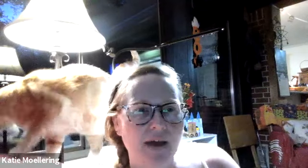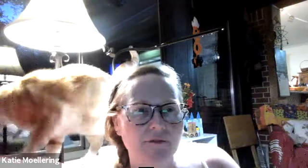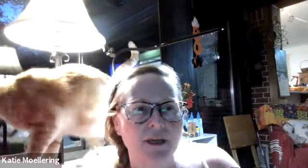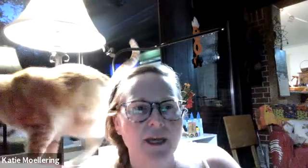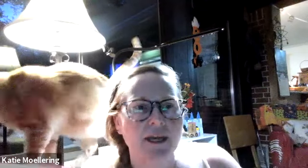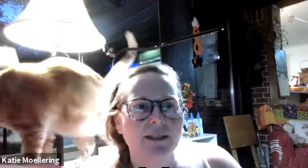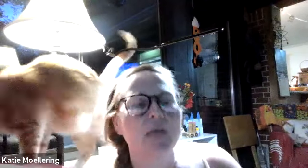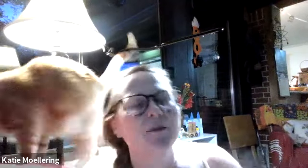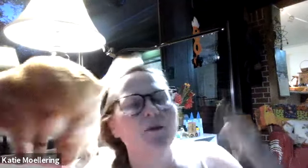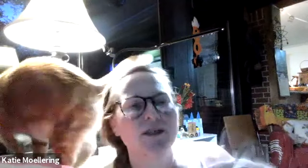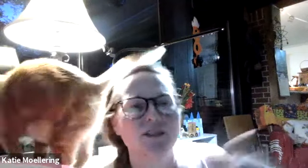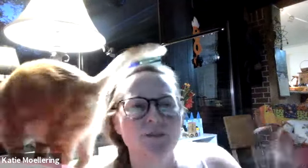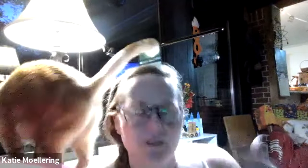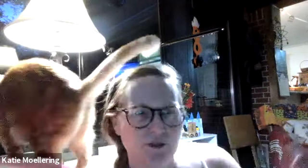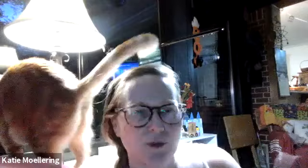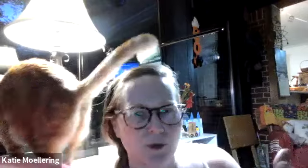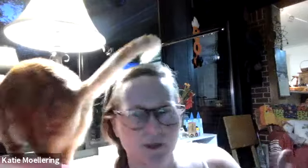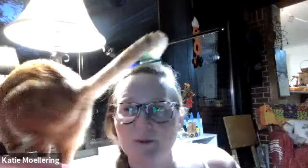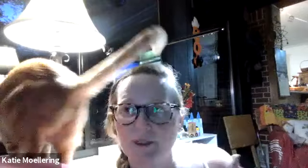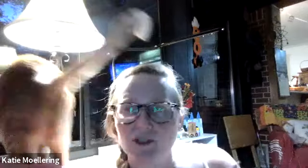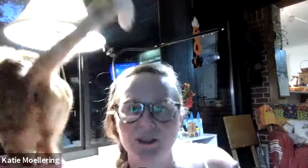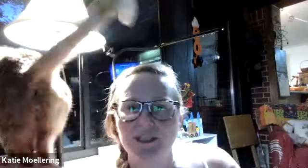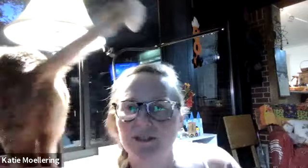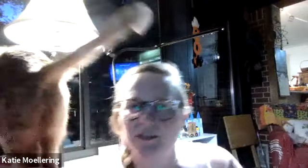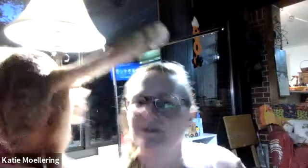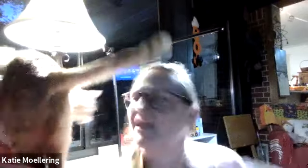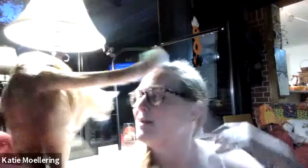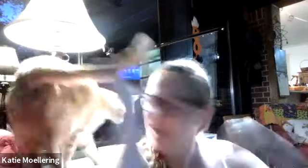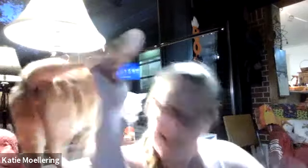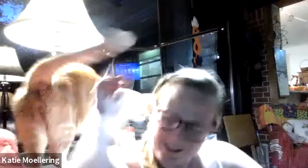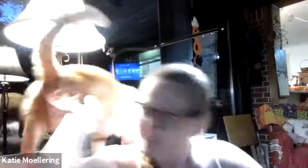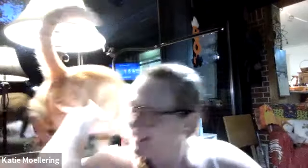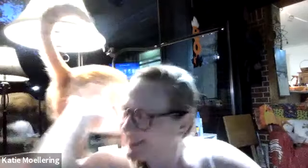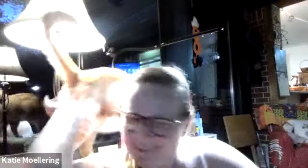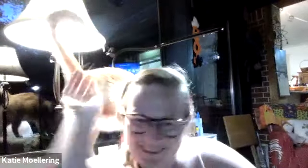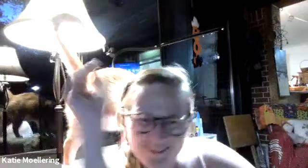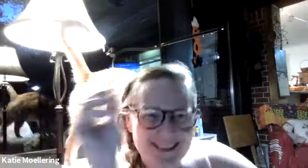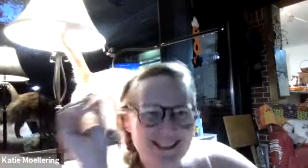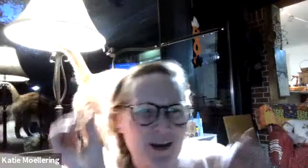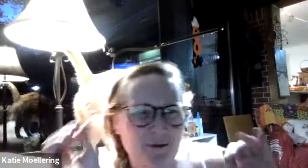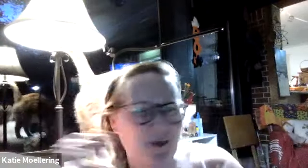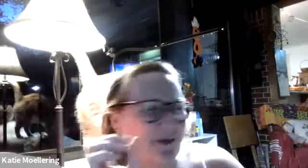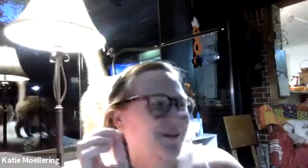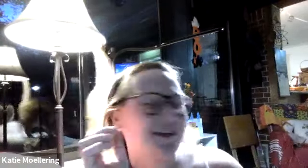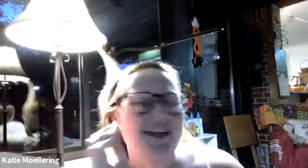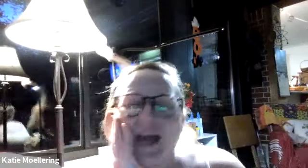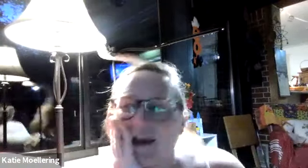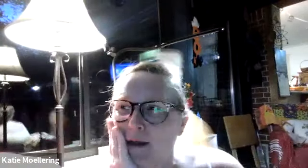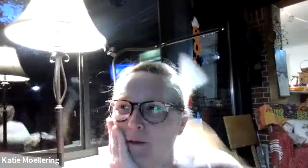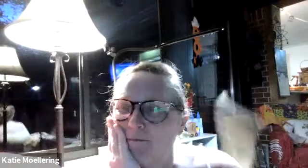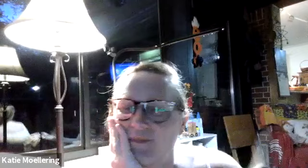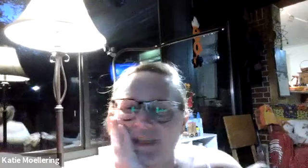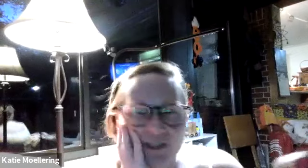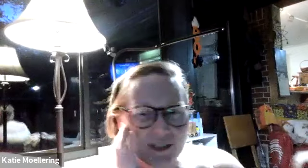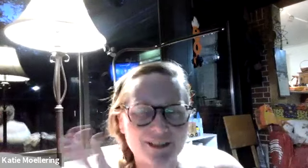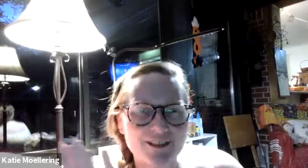stuff. Like I'm gonna watch some of their tutorials because surely there's a magic. It's so rude. Surely there's